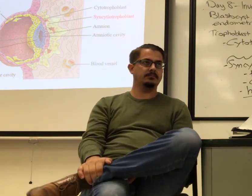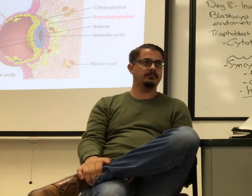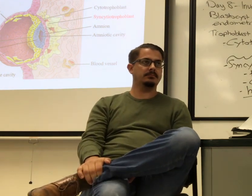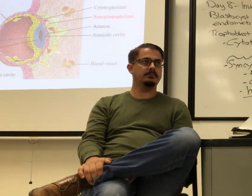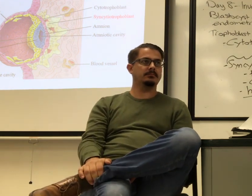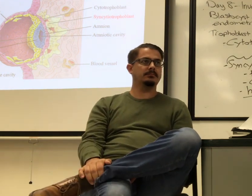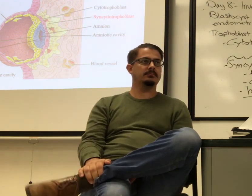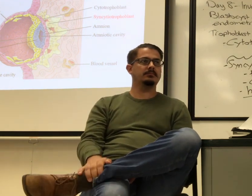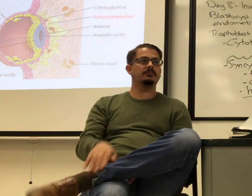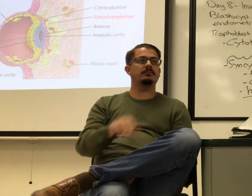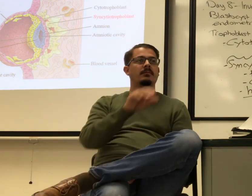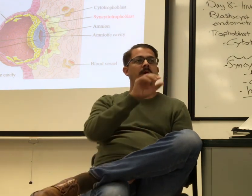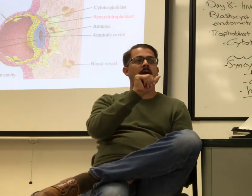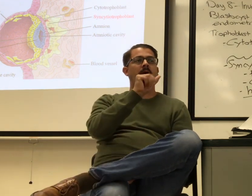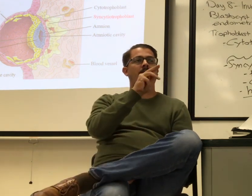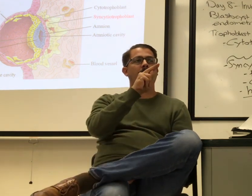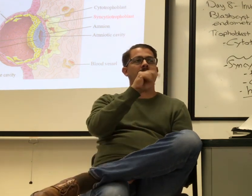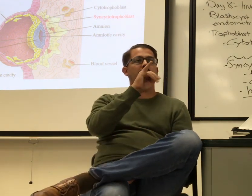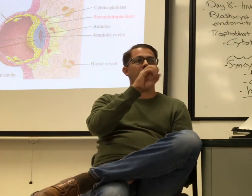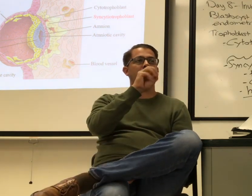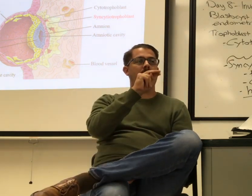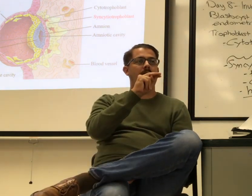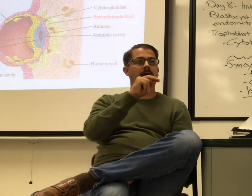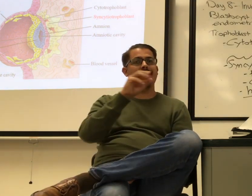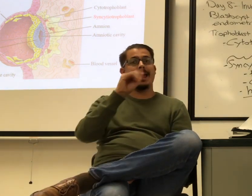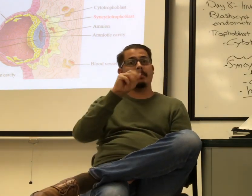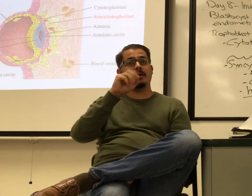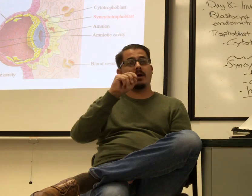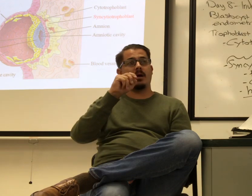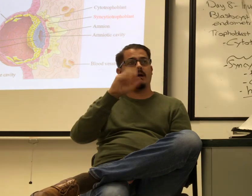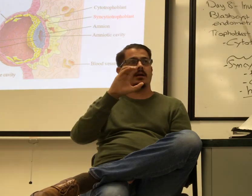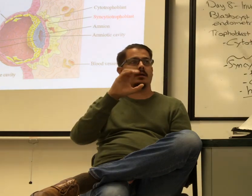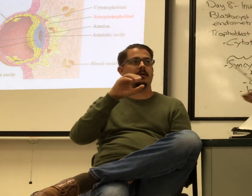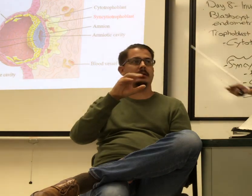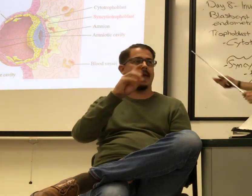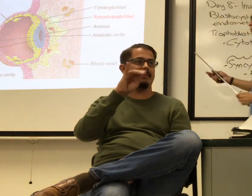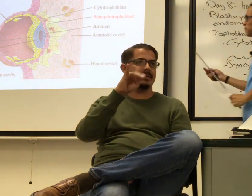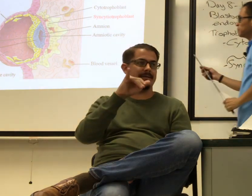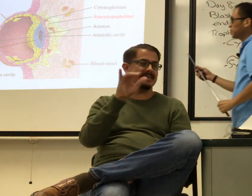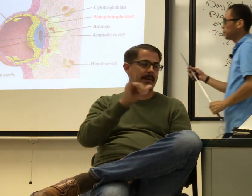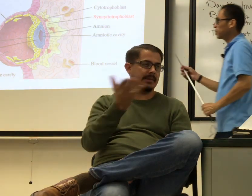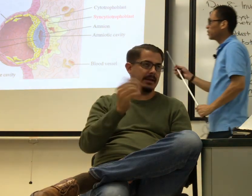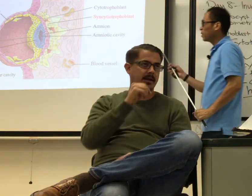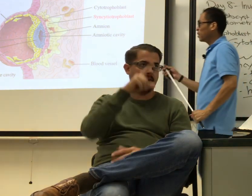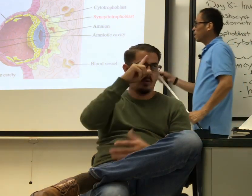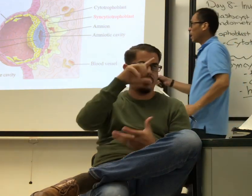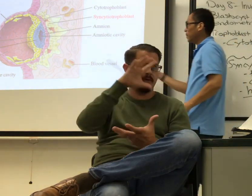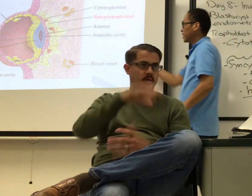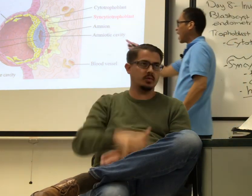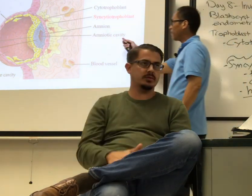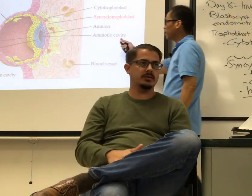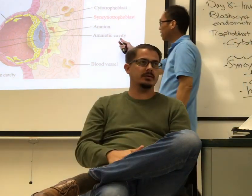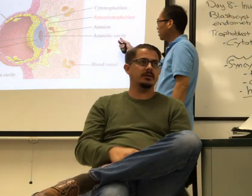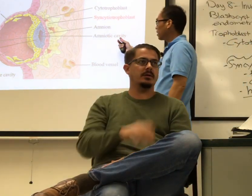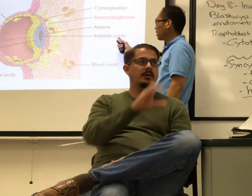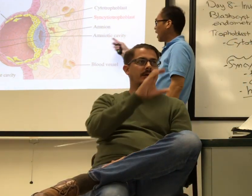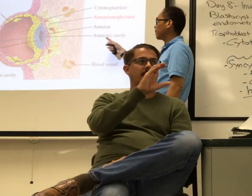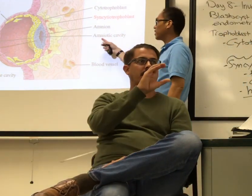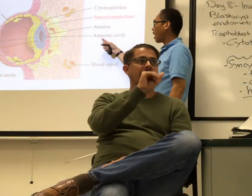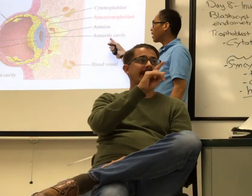Now they list amnion and amniotic cavity as two different things. It's the same thing. Don't let it confuse you. I mean,